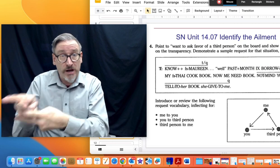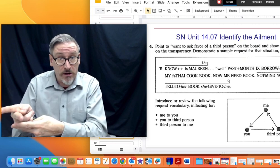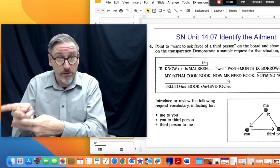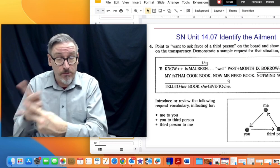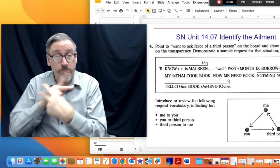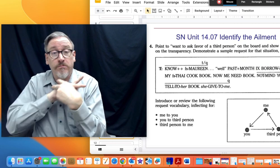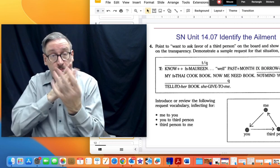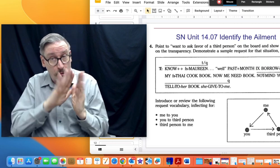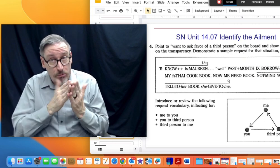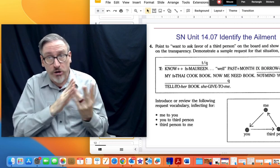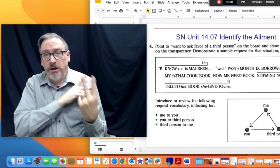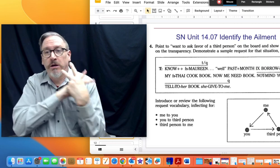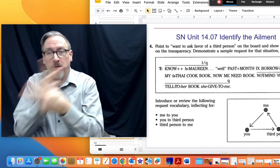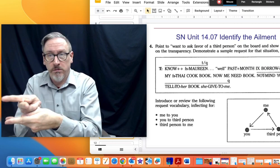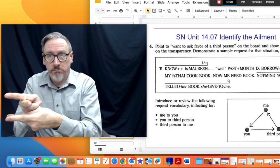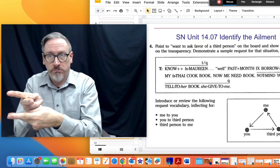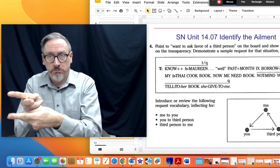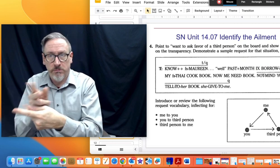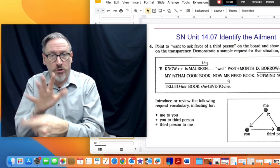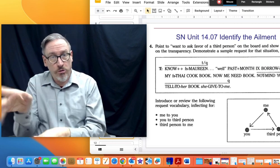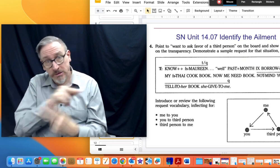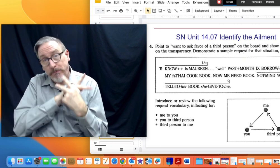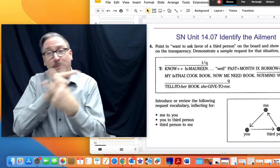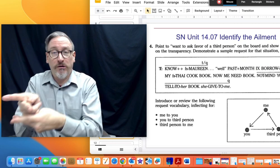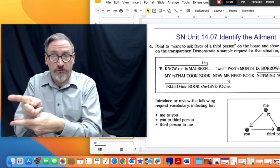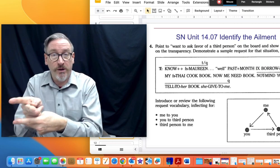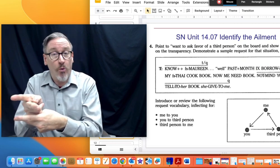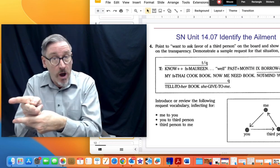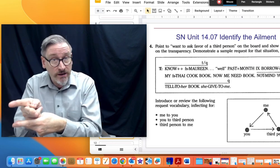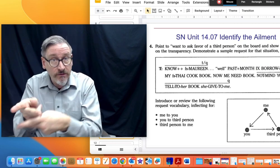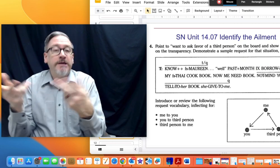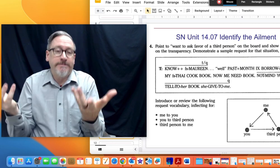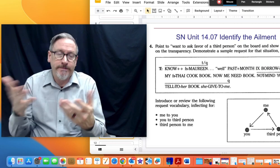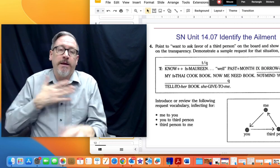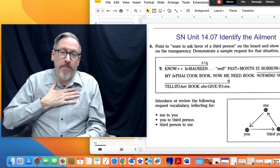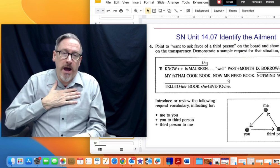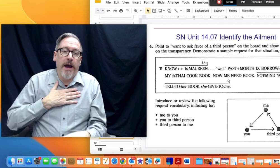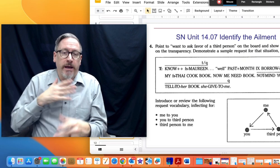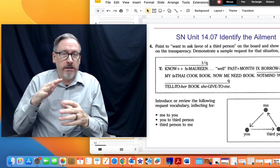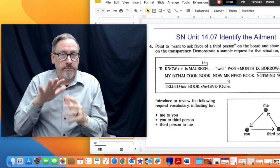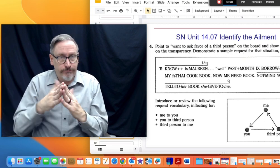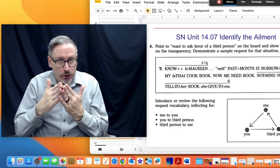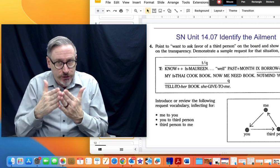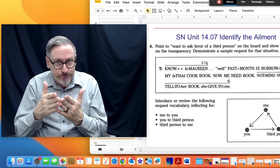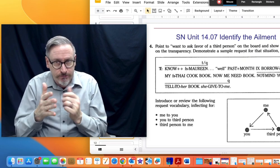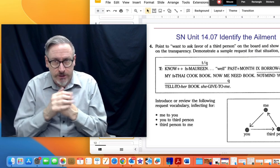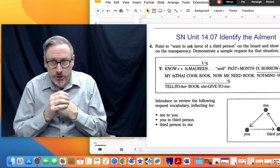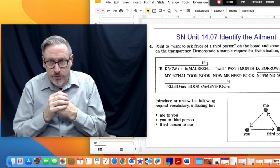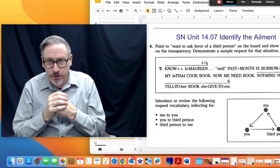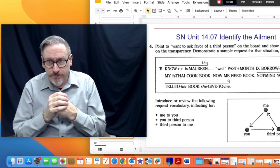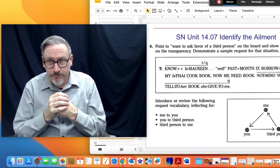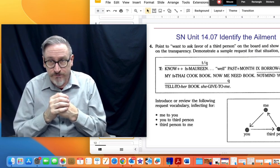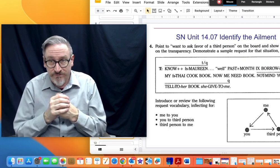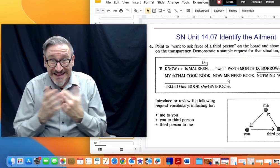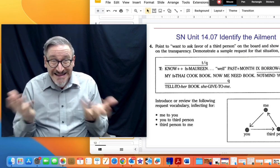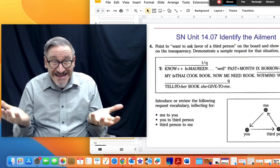book. Book borrowed from me what? My book.